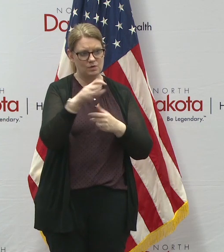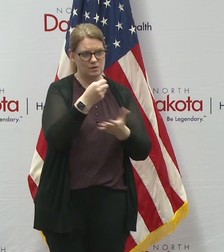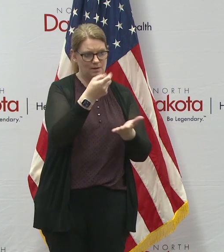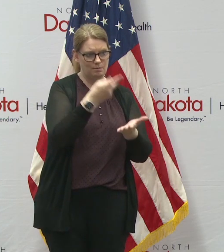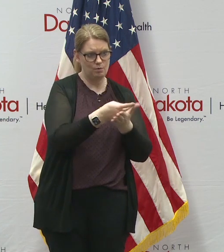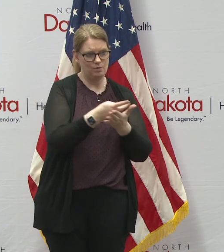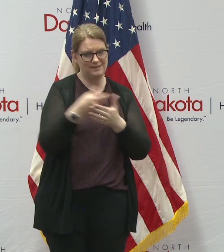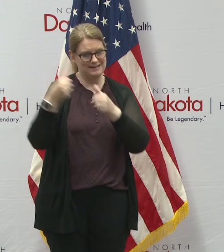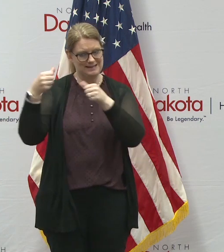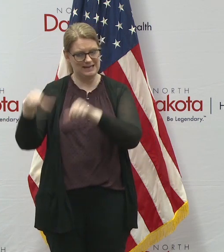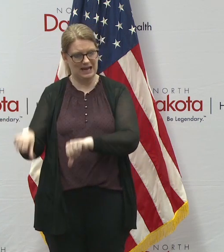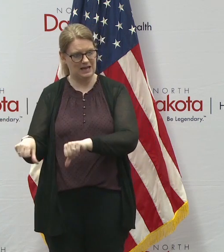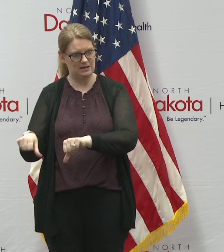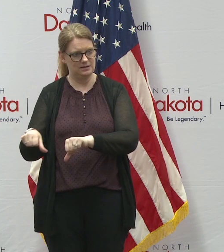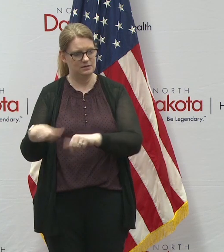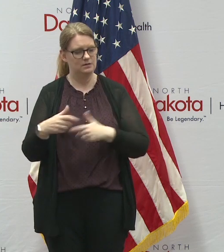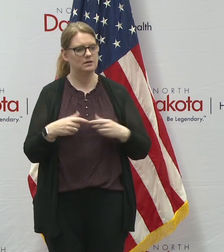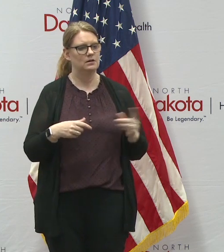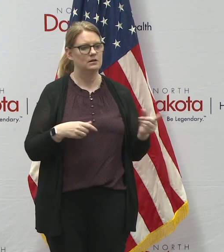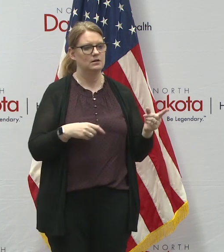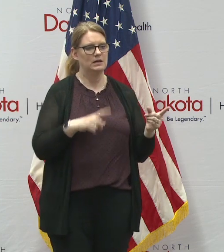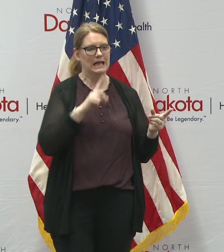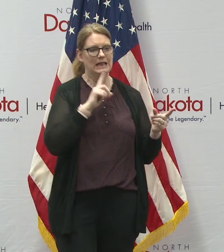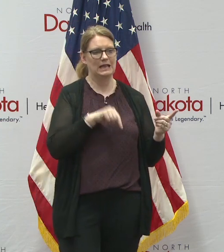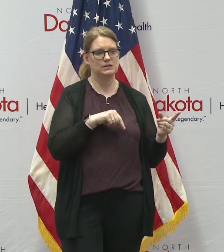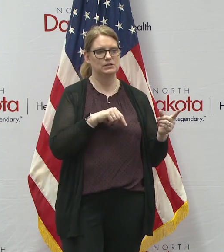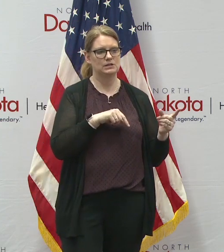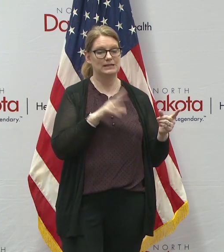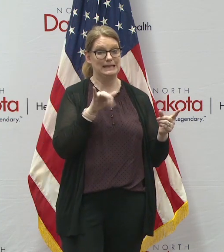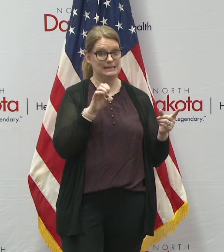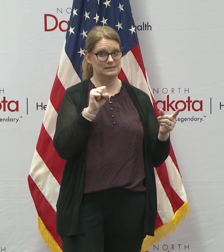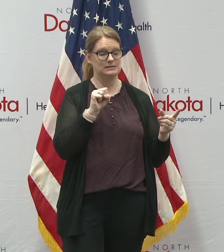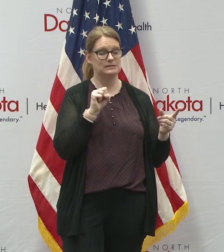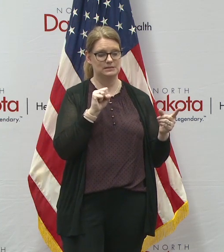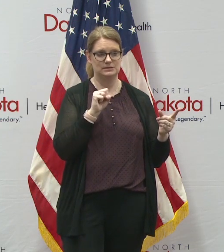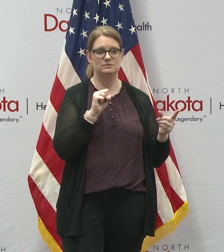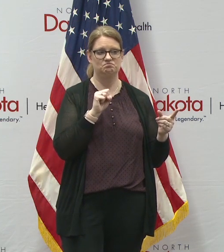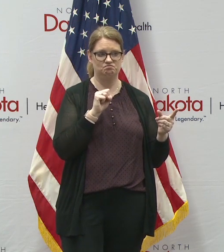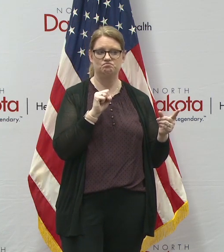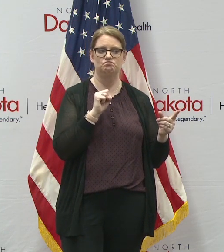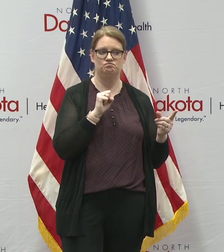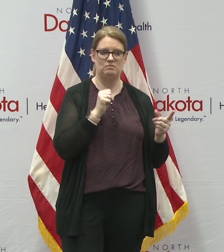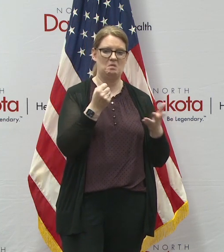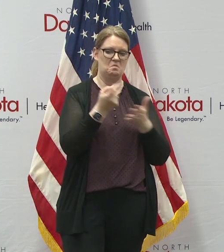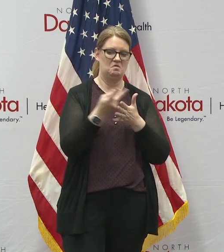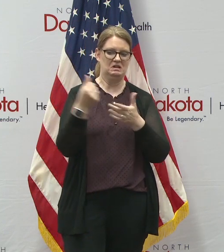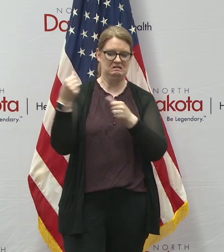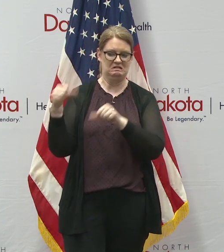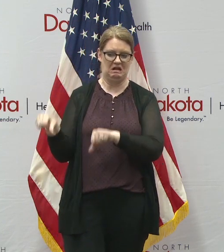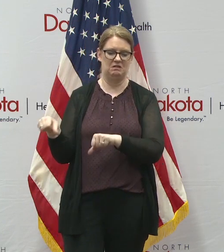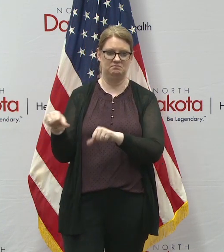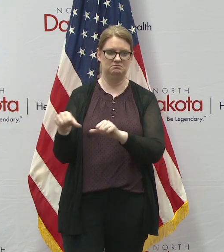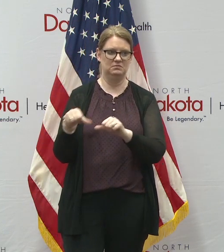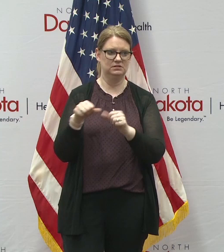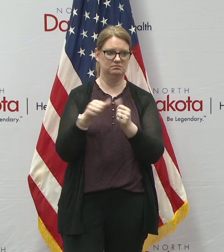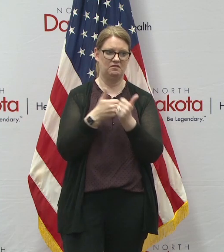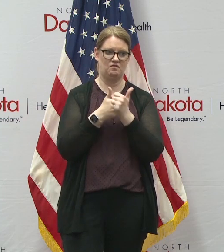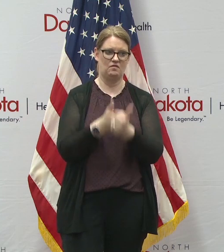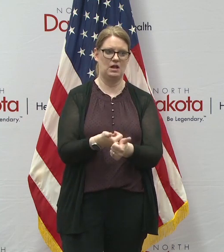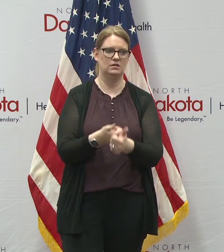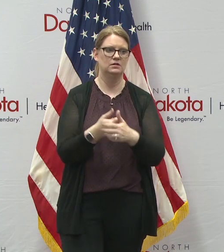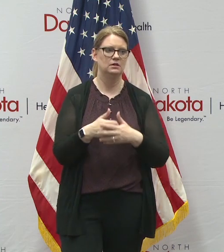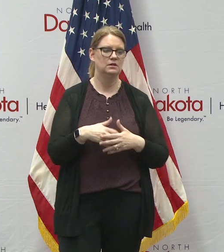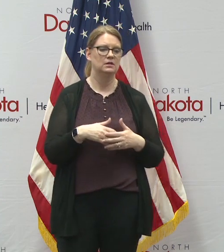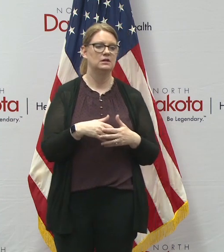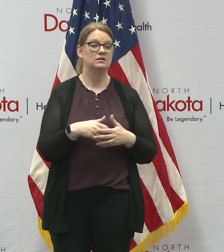those who are denied? The answer is yes, I'm sure we are. With the amount